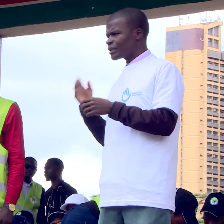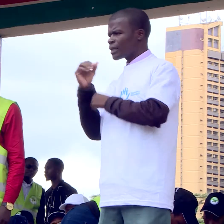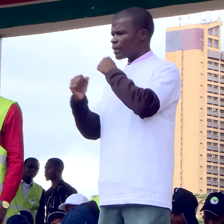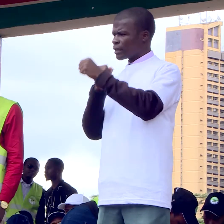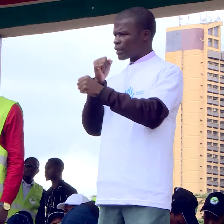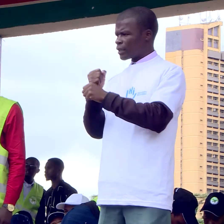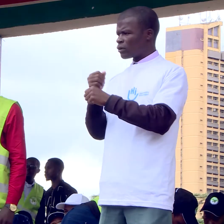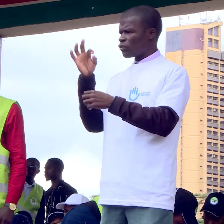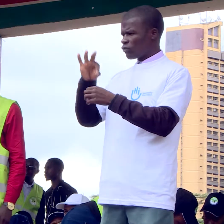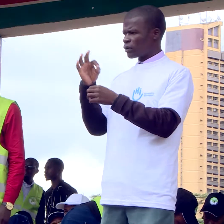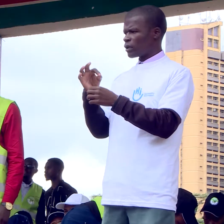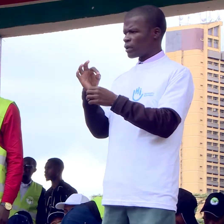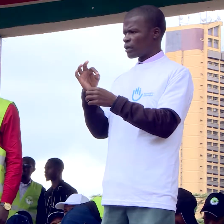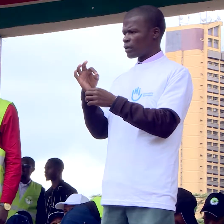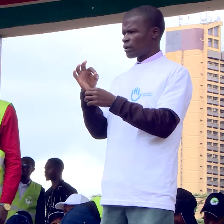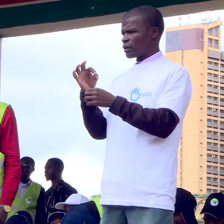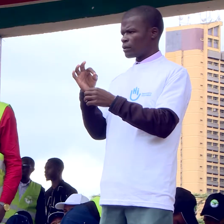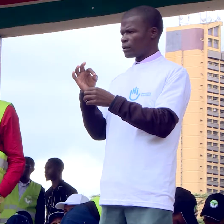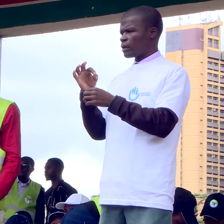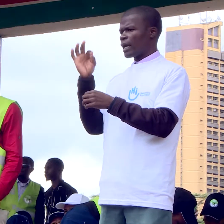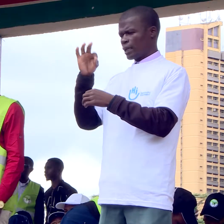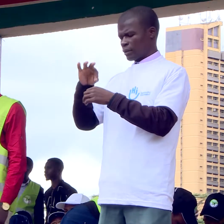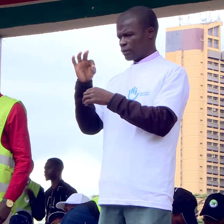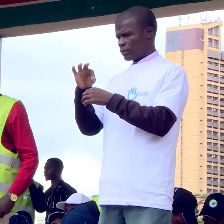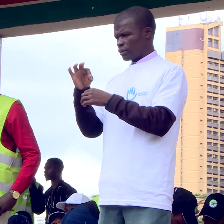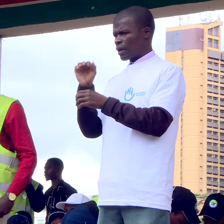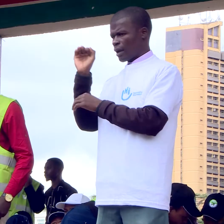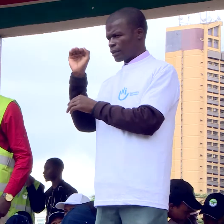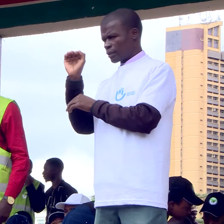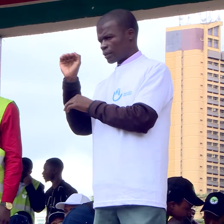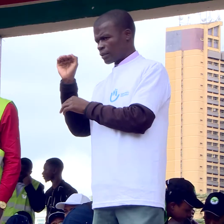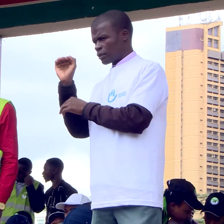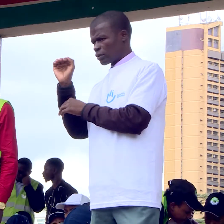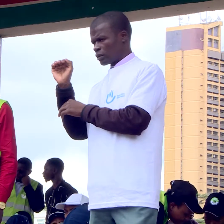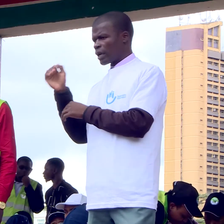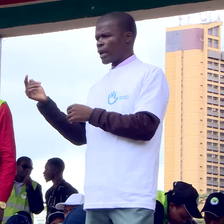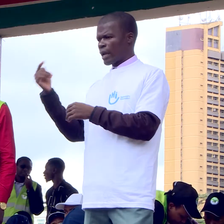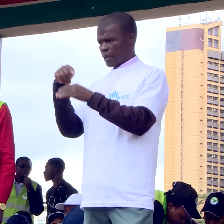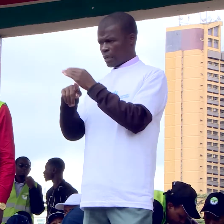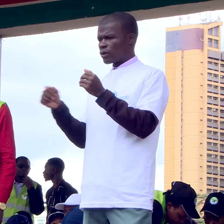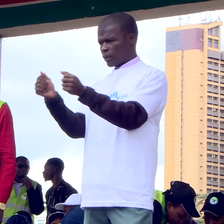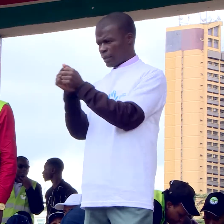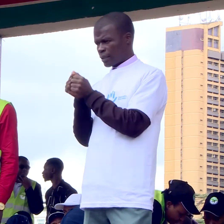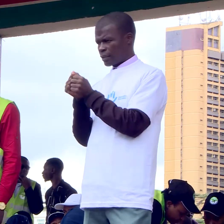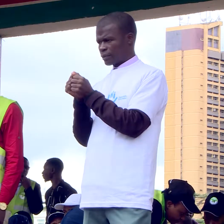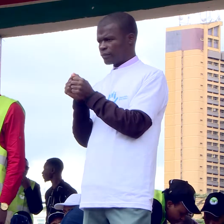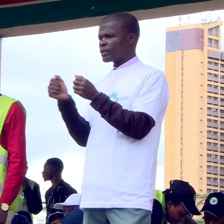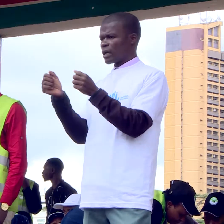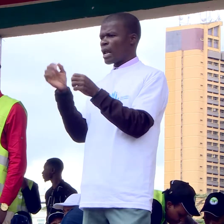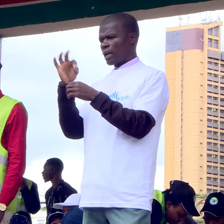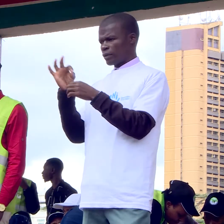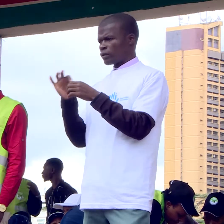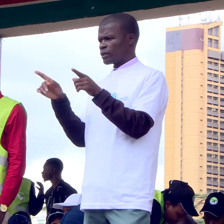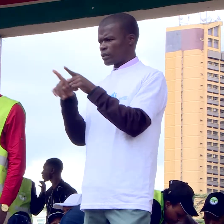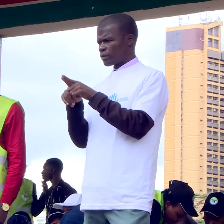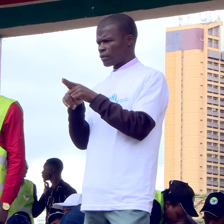Education Week are very crucial for them, and we will ask them to get involved in matters election. So on behalf of the YCC, I want to